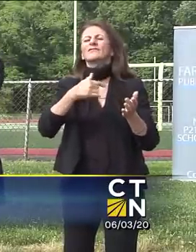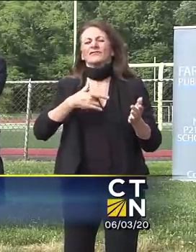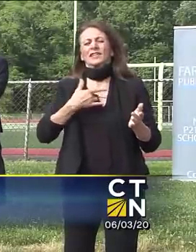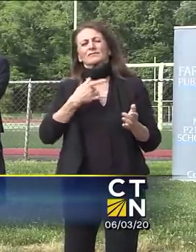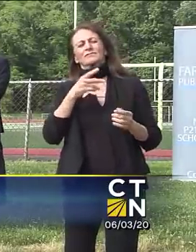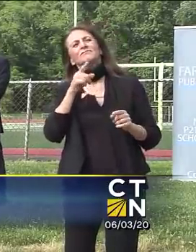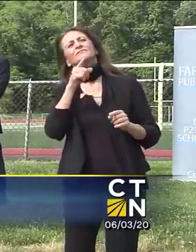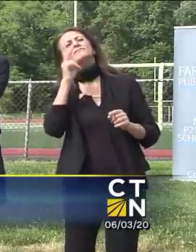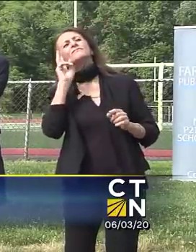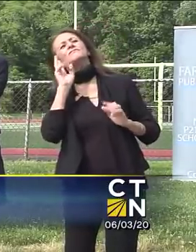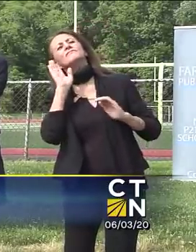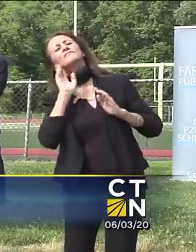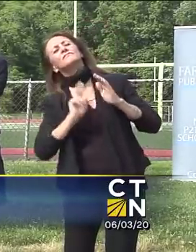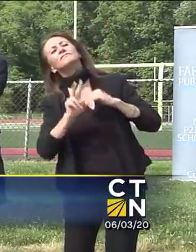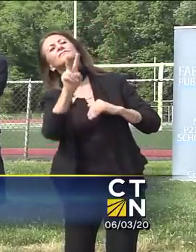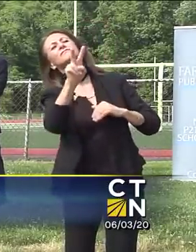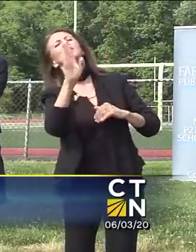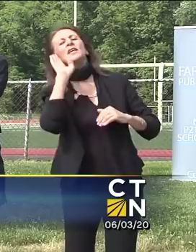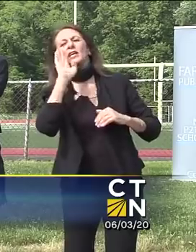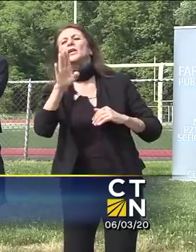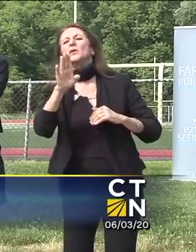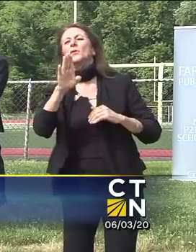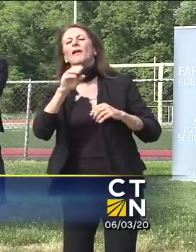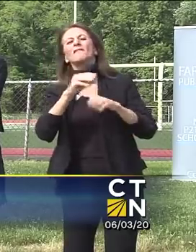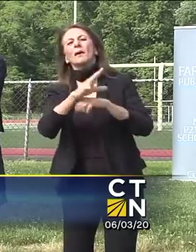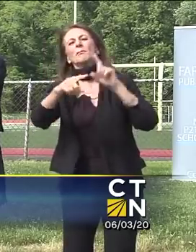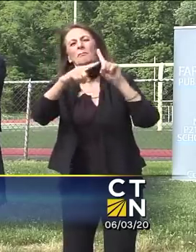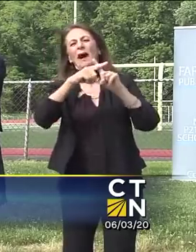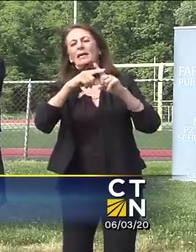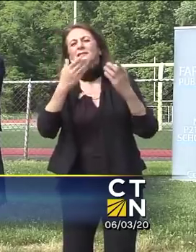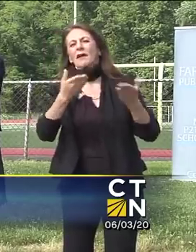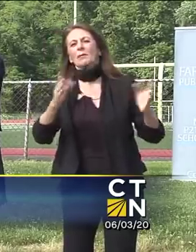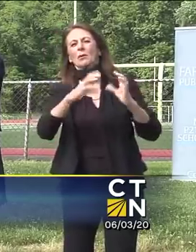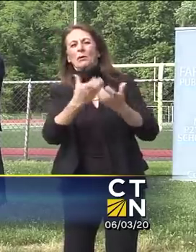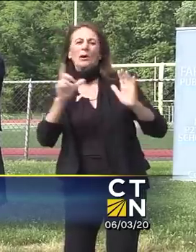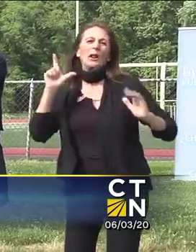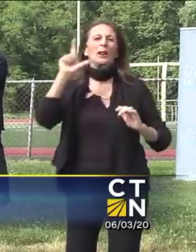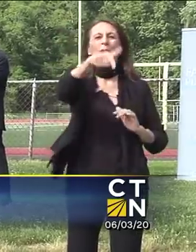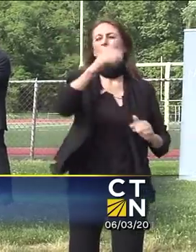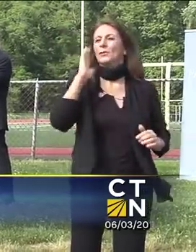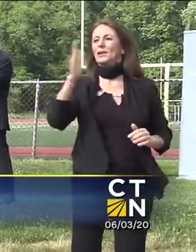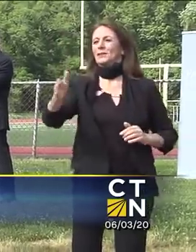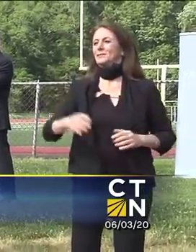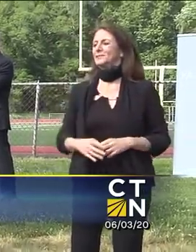make a significant impact on this world. Brandon.